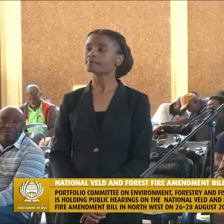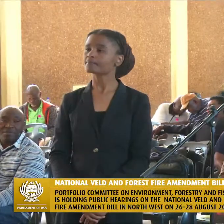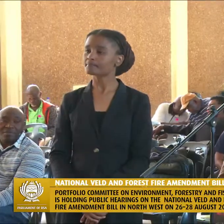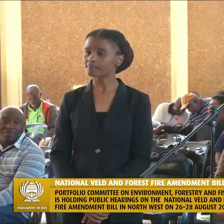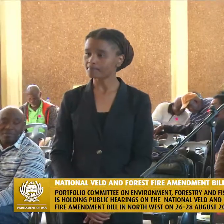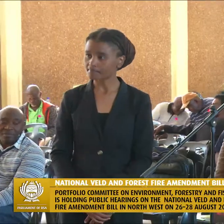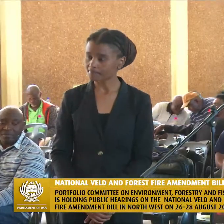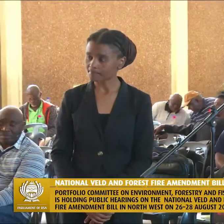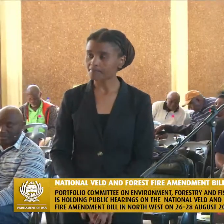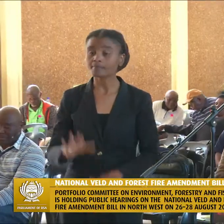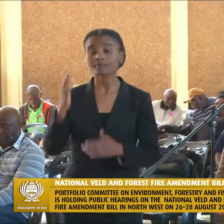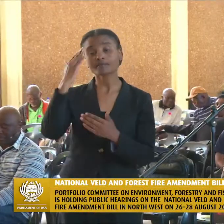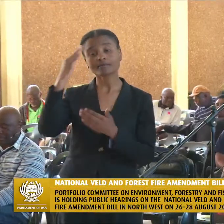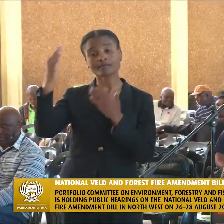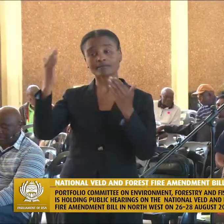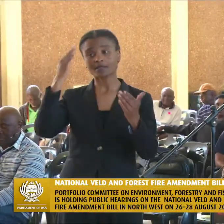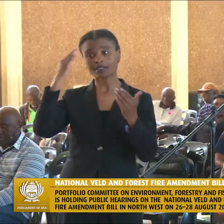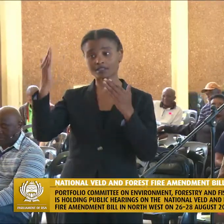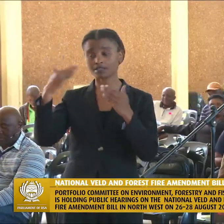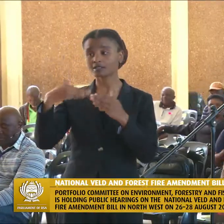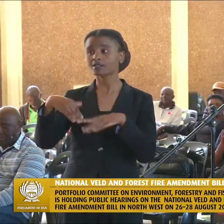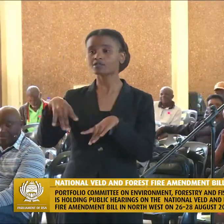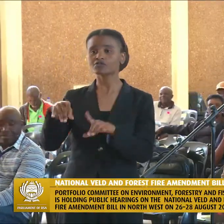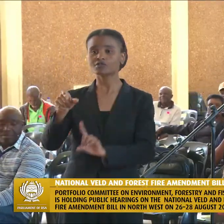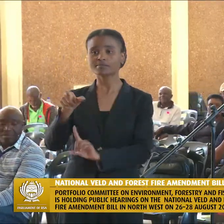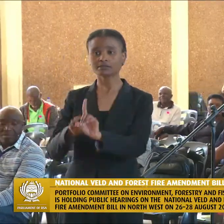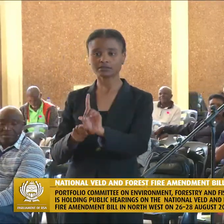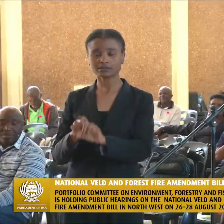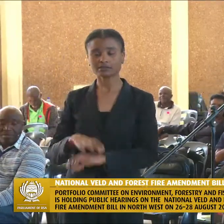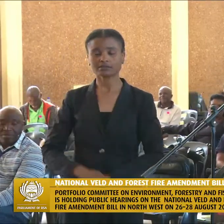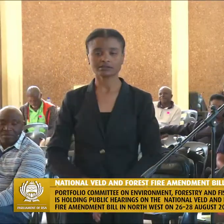greetings to our persons